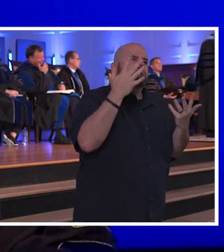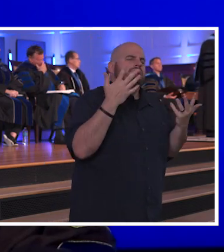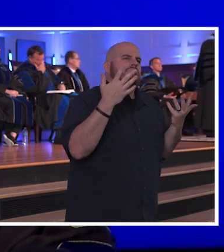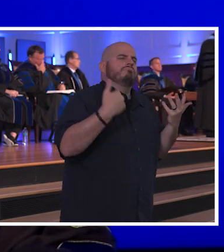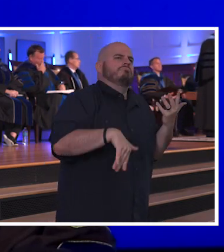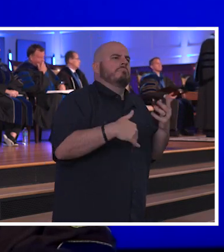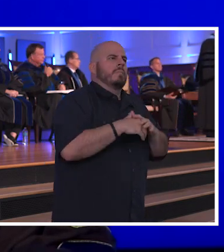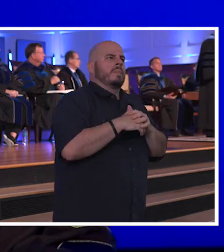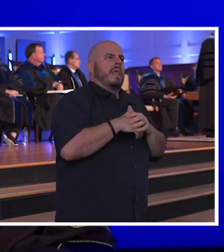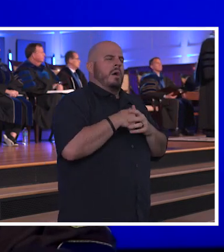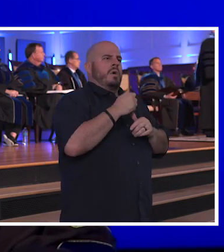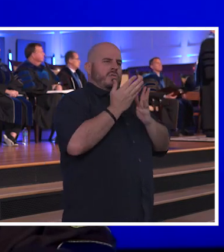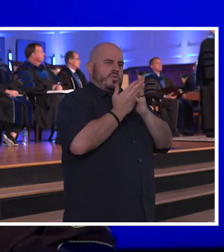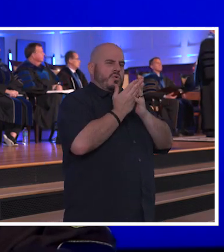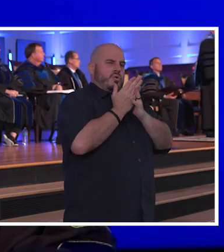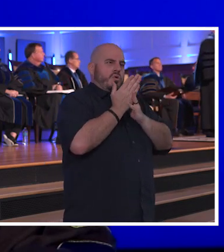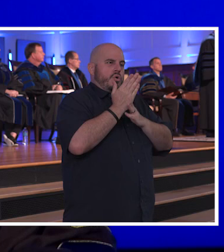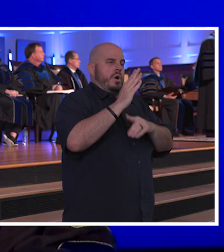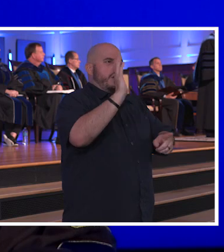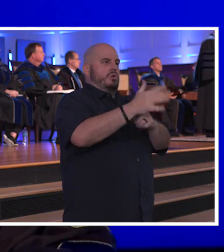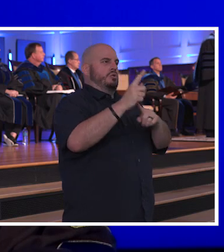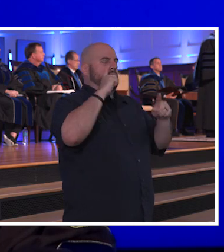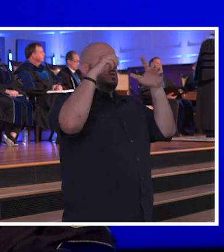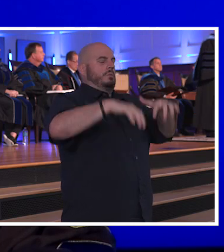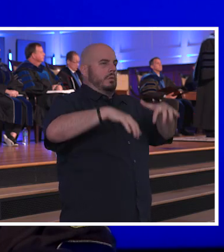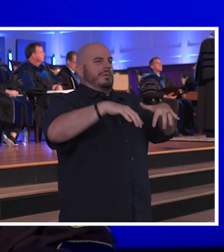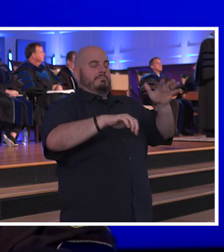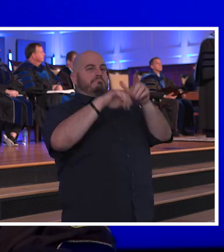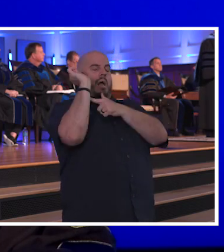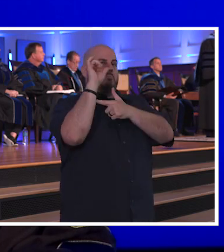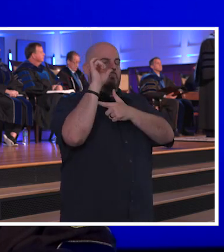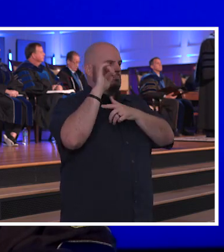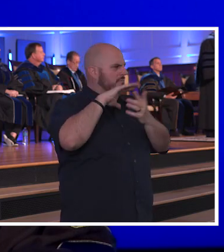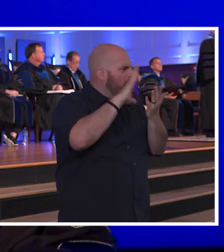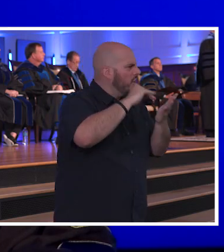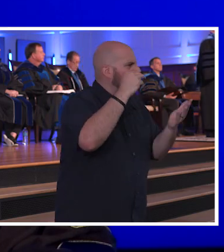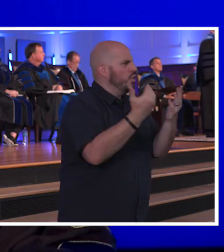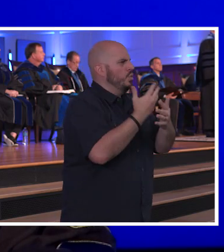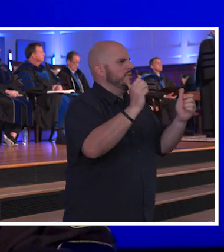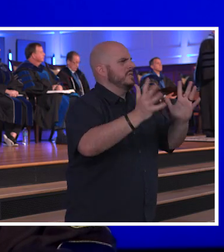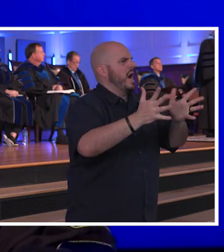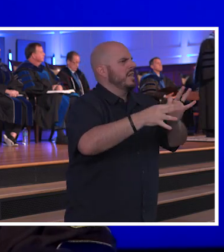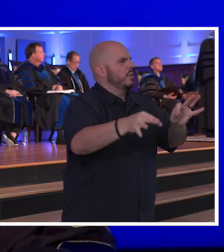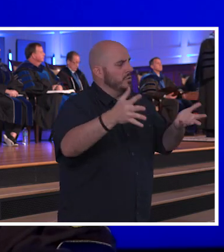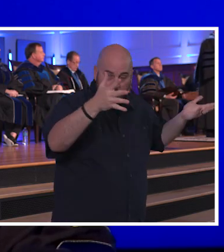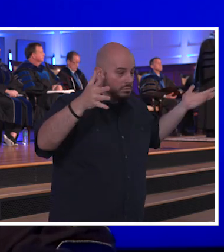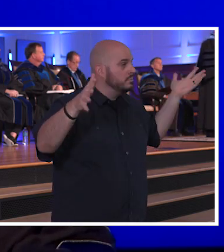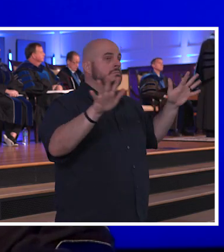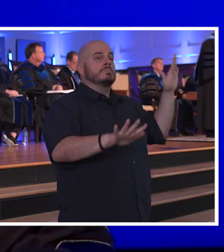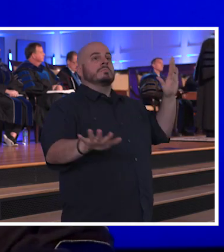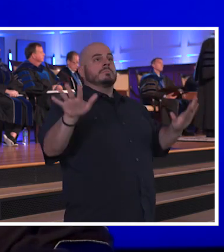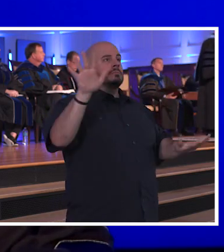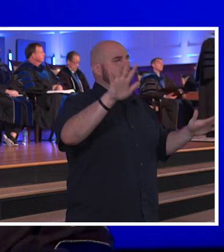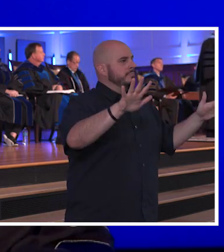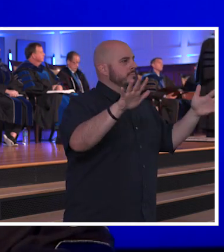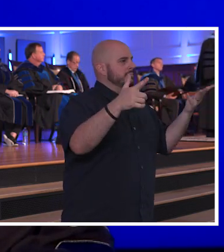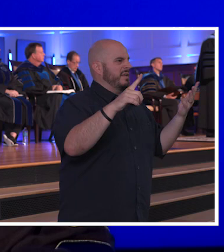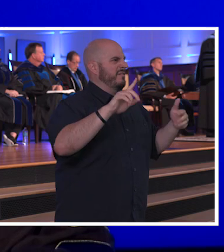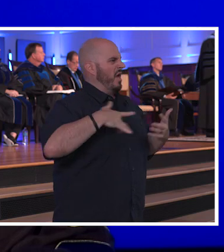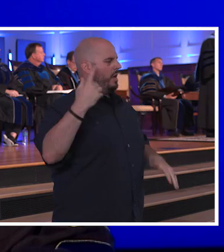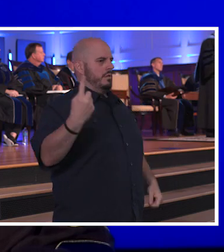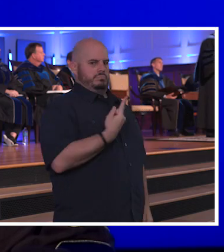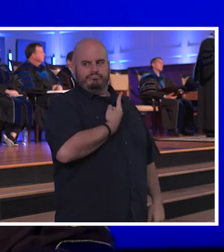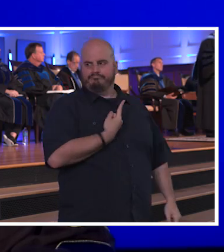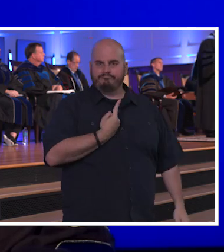through culture shock. I had to learn a new sign language. Furthermore, initially, she was pretty much alone with no local